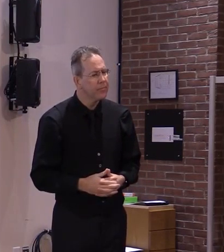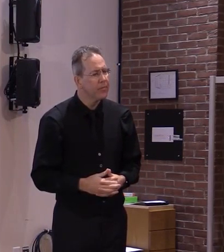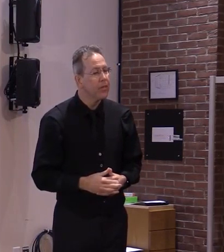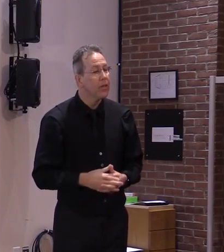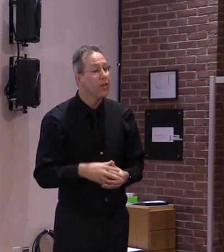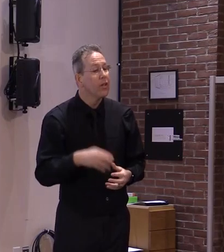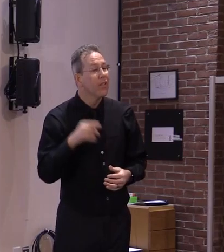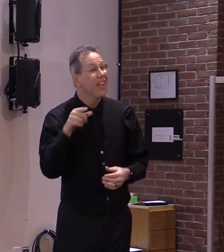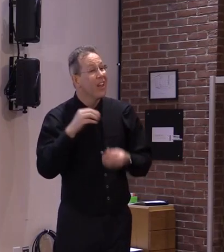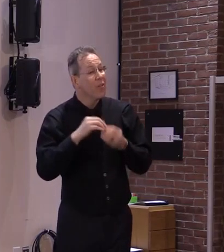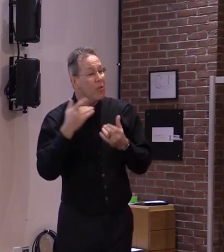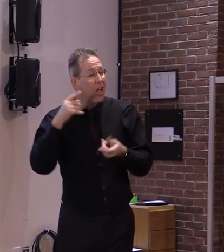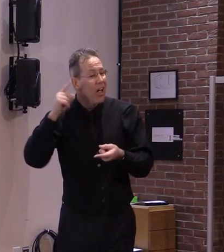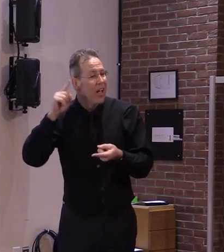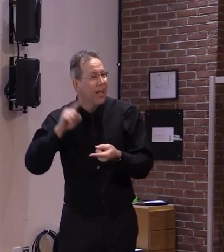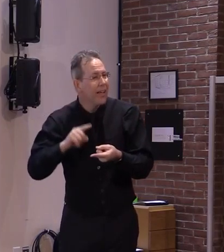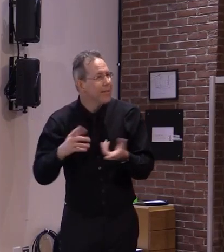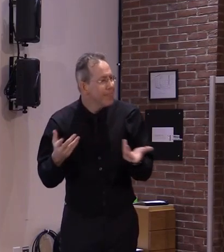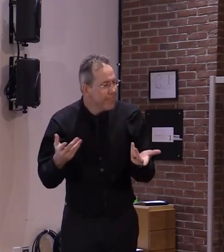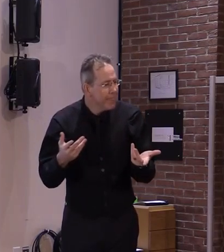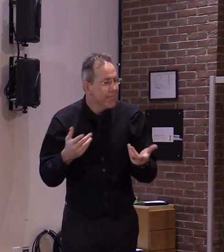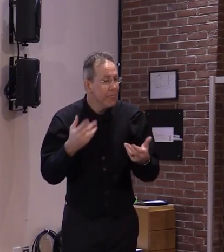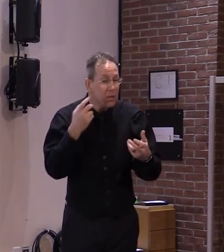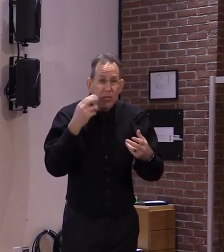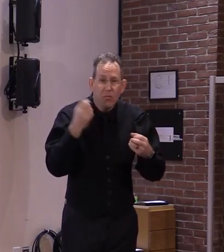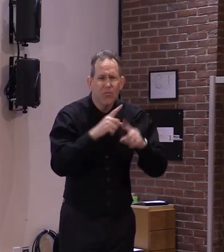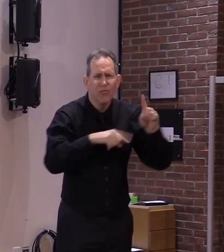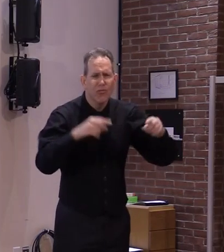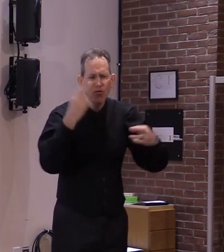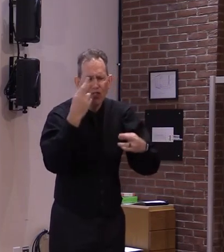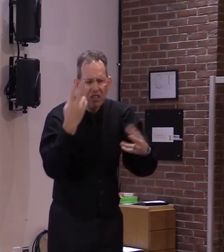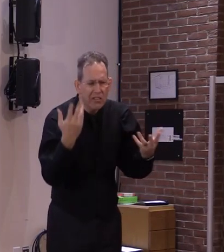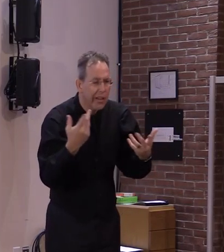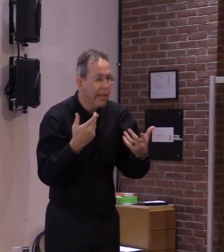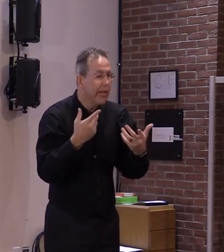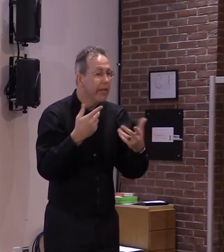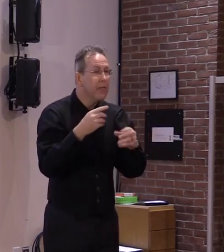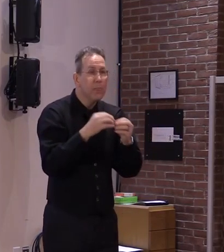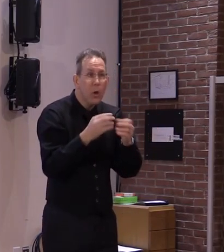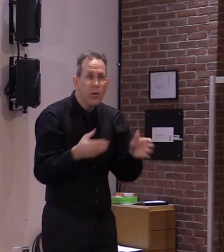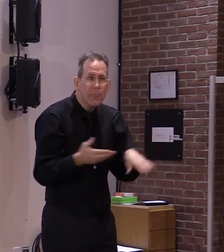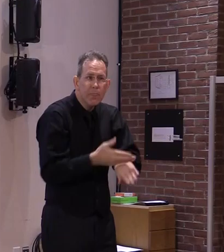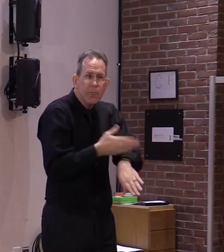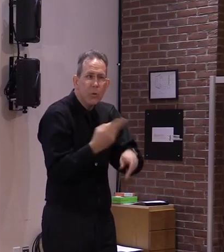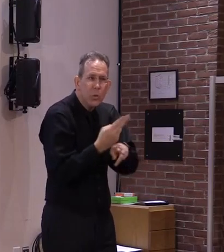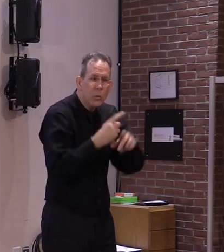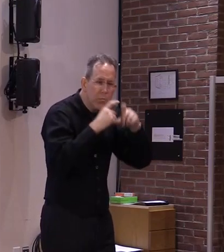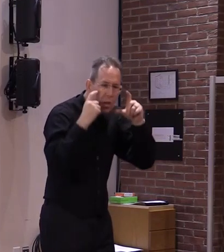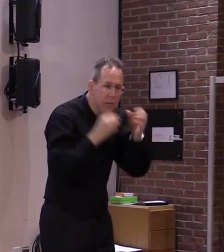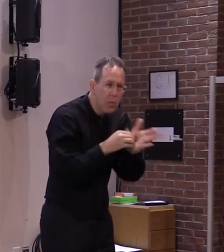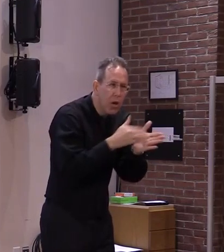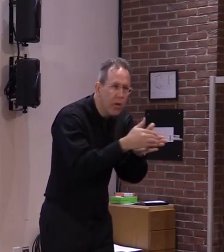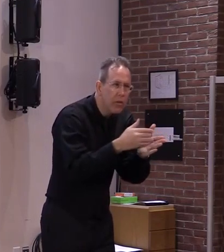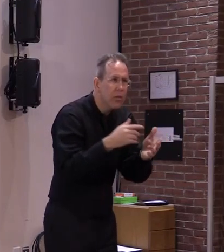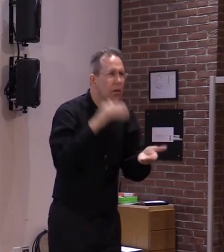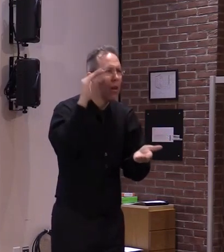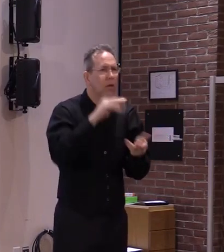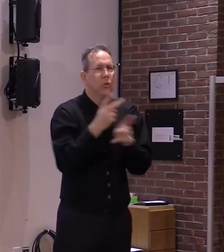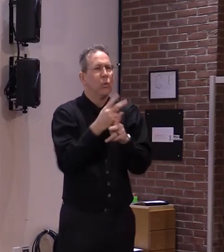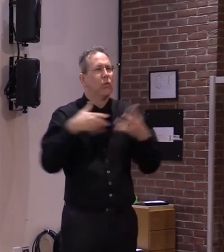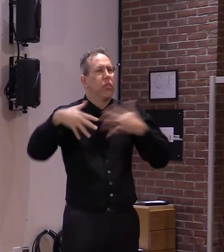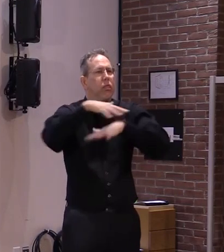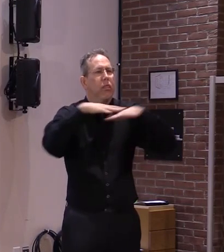that we do every day to protect ourselves and our communities. On the hospitalization front, we are seeing improvement